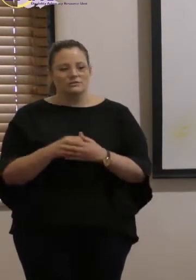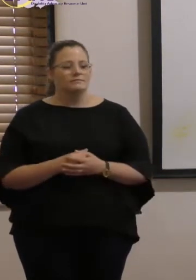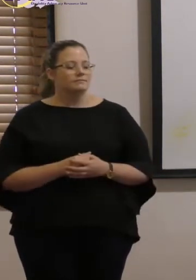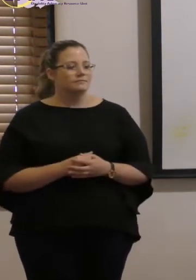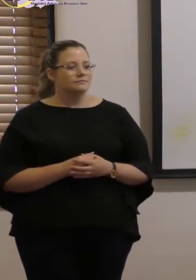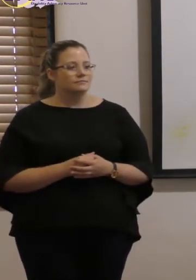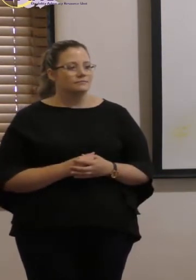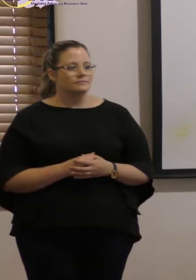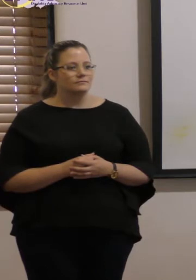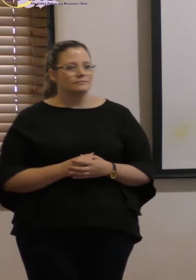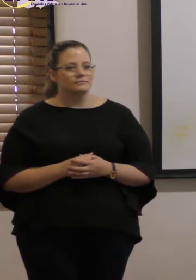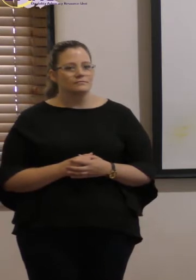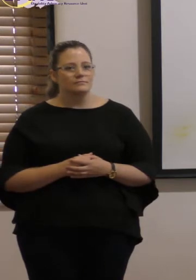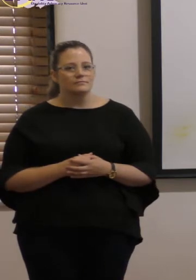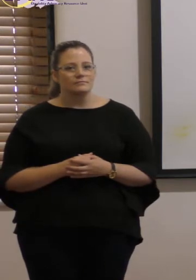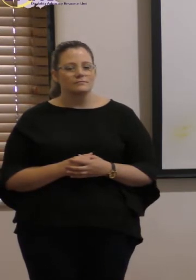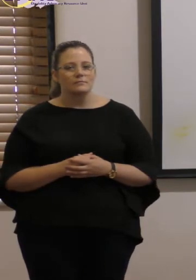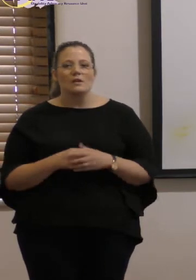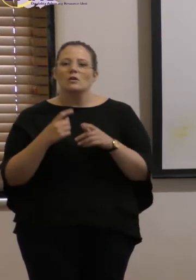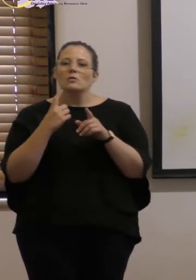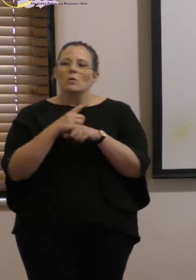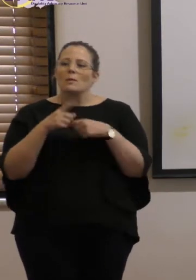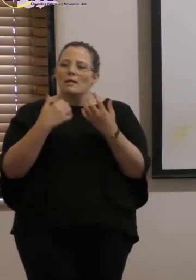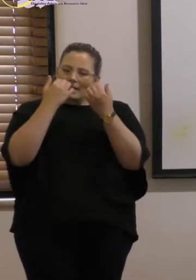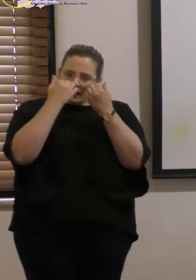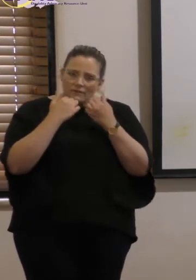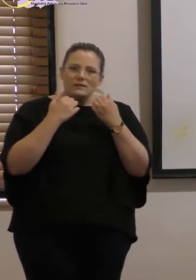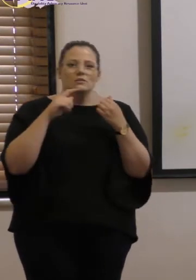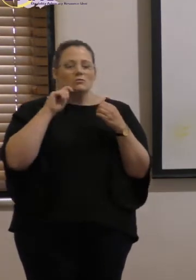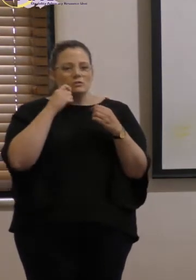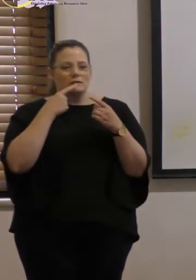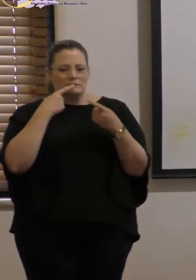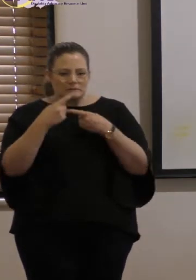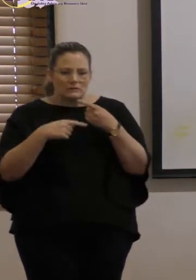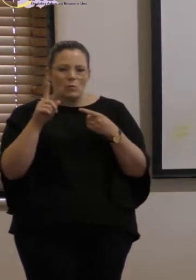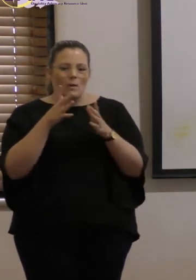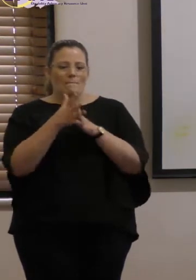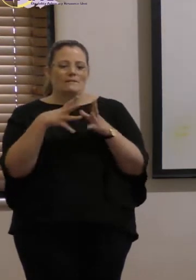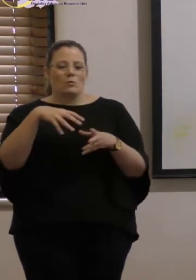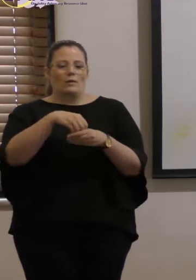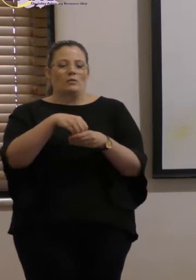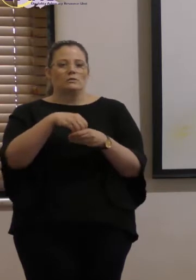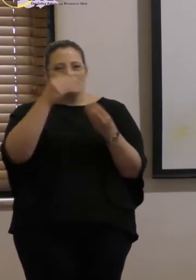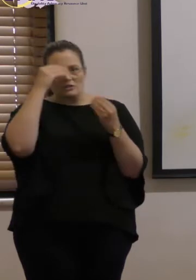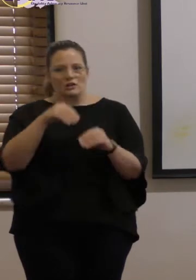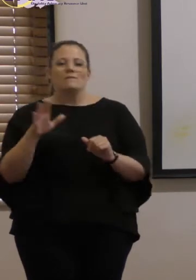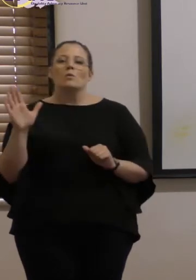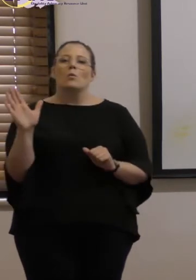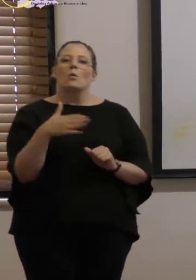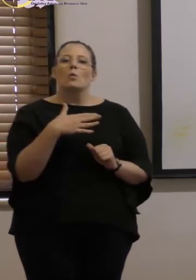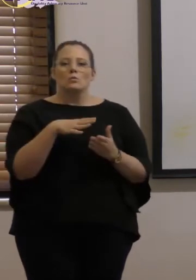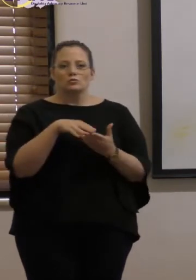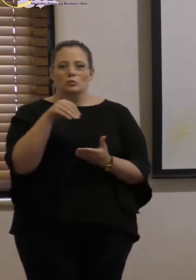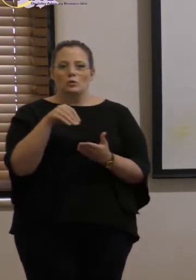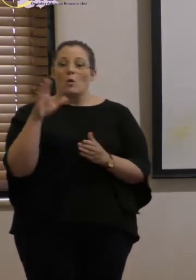the considerable body of evidence that demonstrates the benefits of inclusive education for all students. So when I say all students, I mean students with and